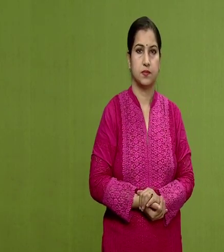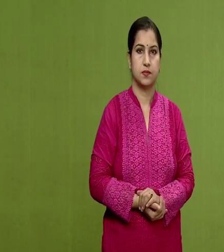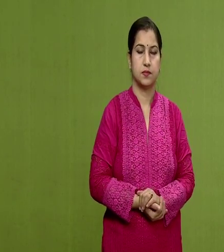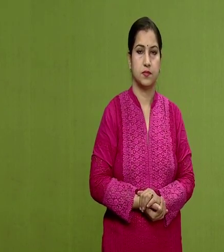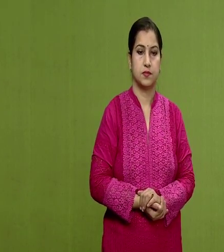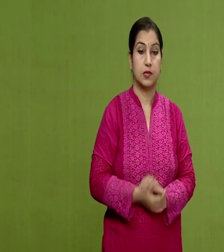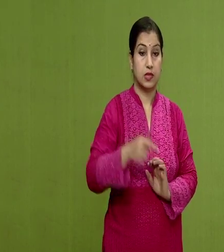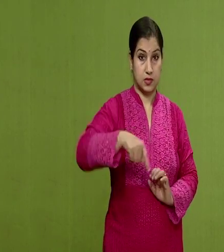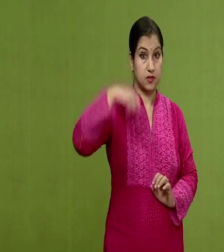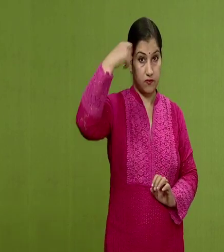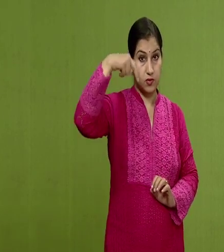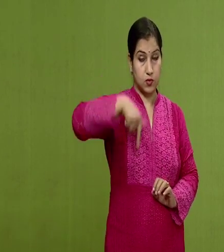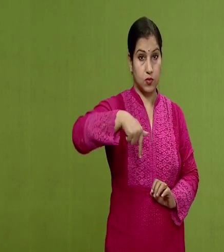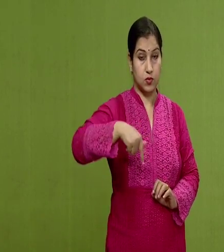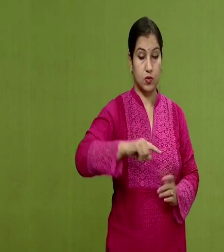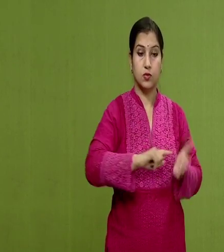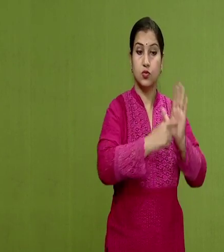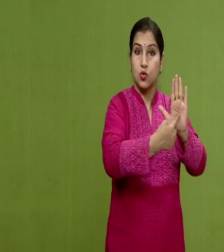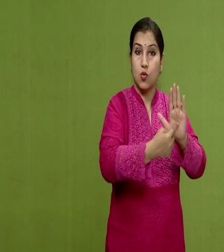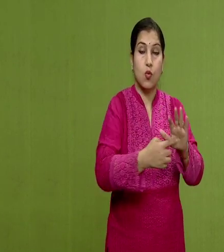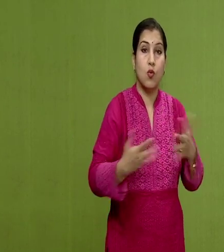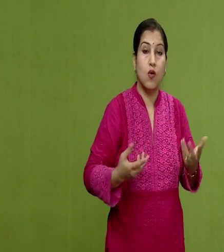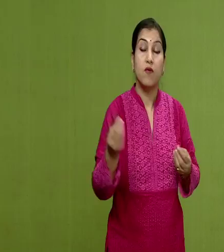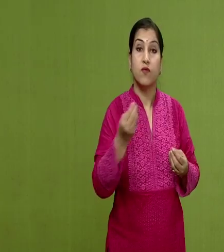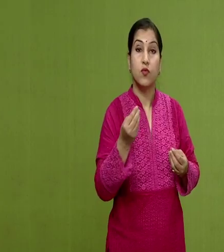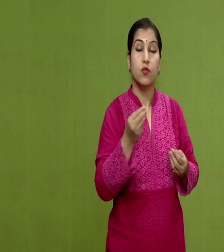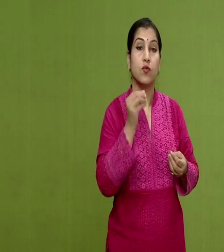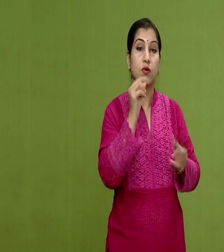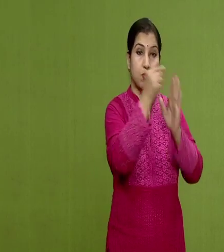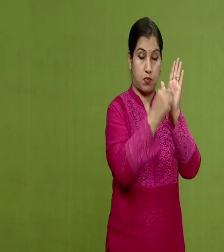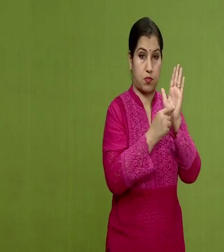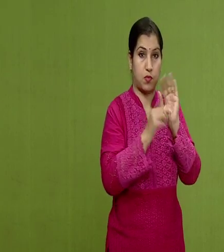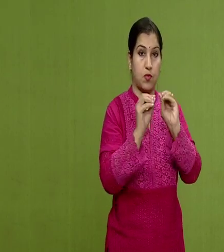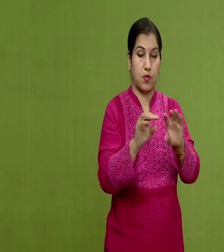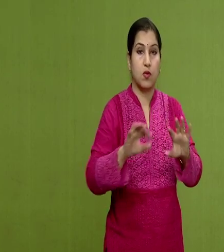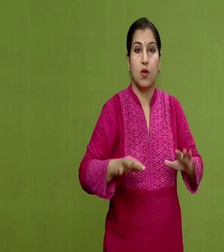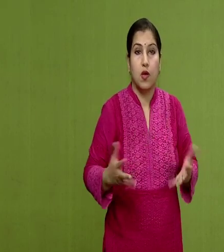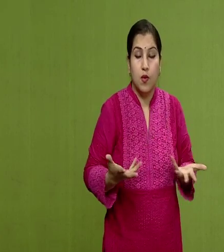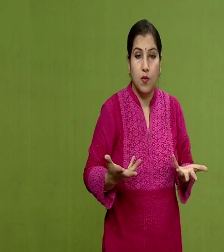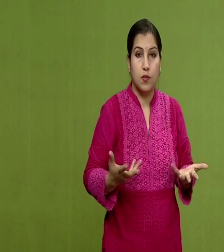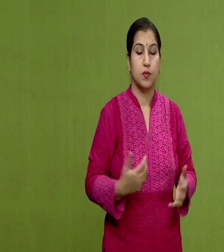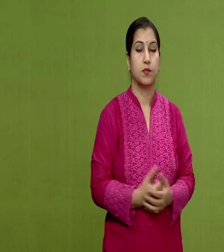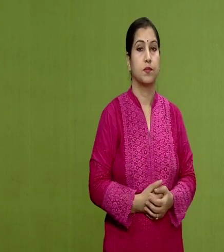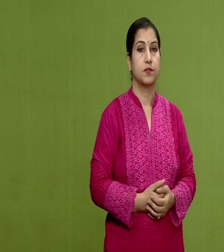This video provides some suggestions to maintain